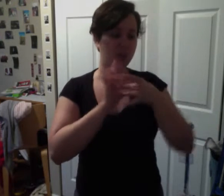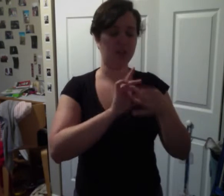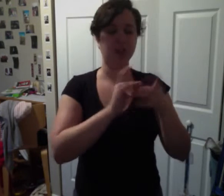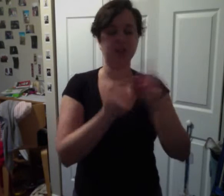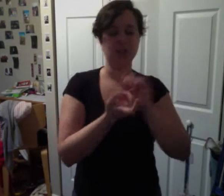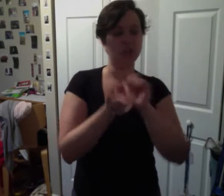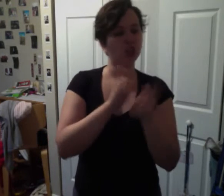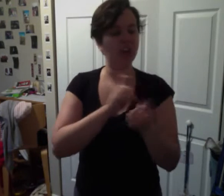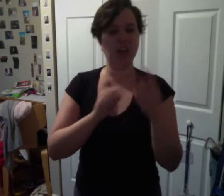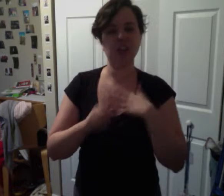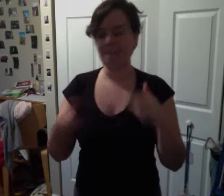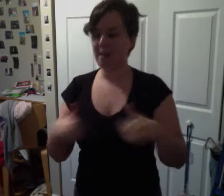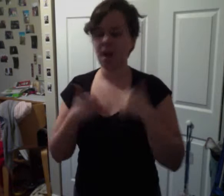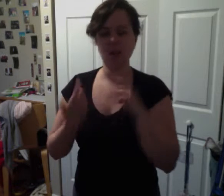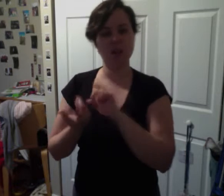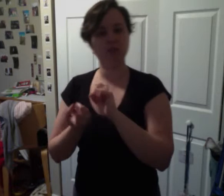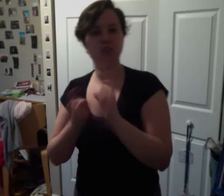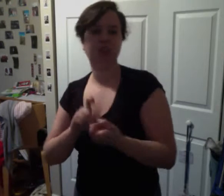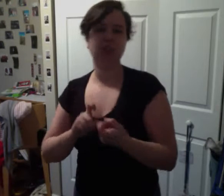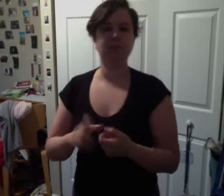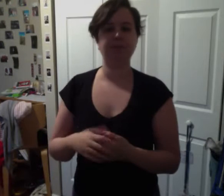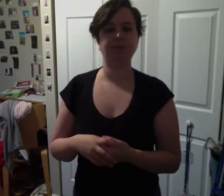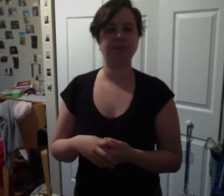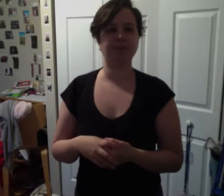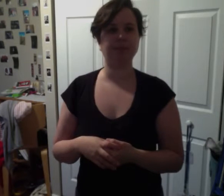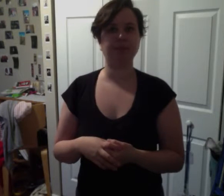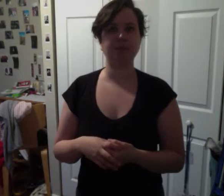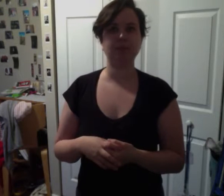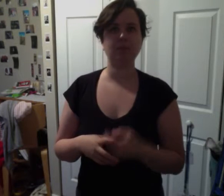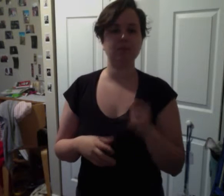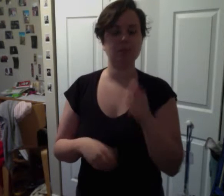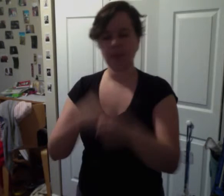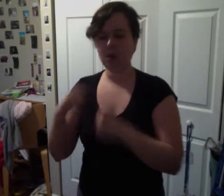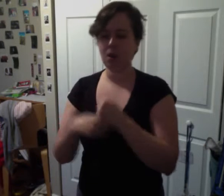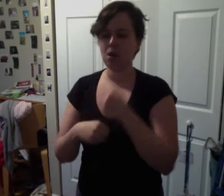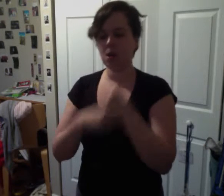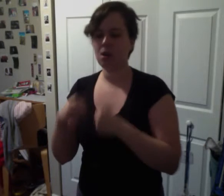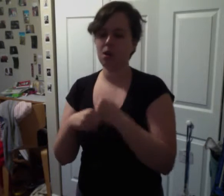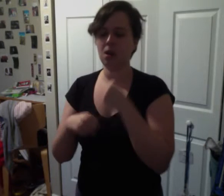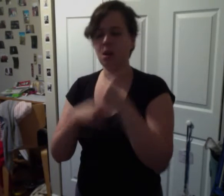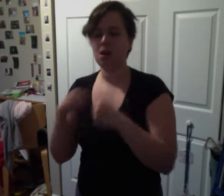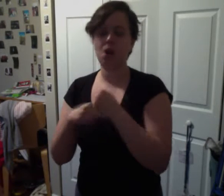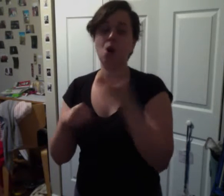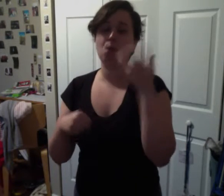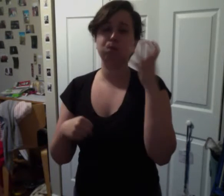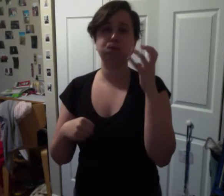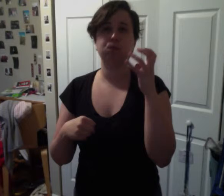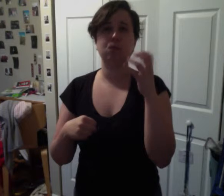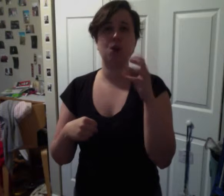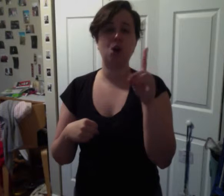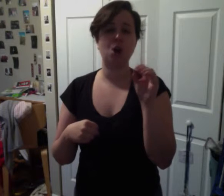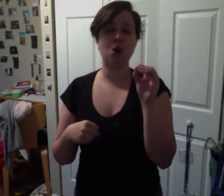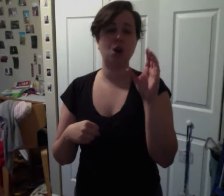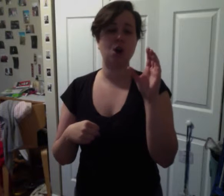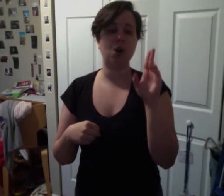many more radio documentaries, working to shine a light on people who are rarely heard from in the media. Over and over again, I'd see